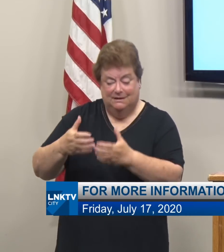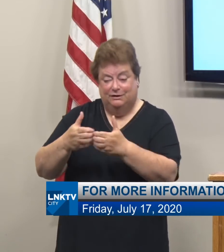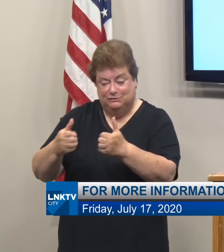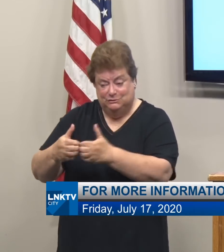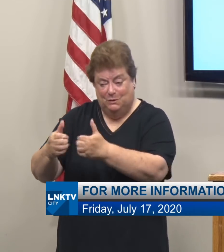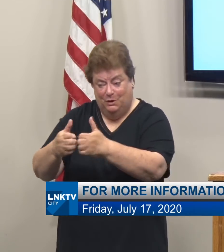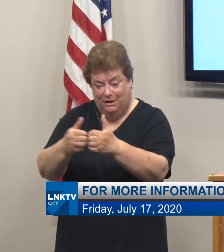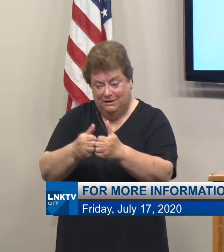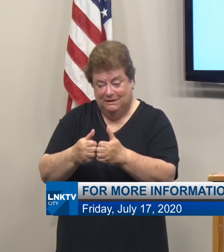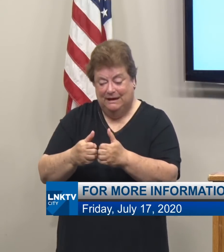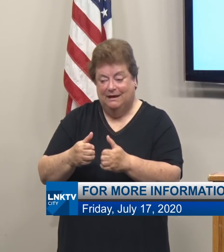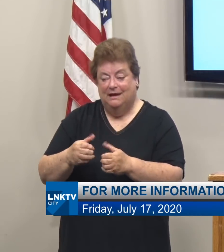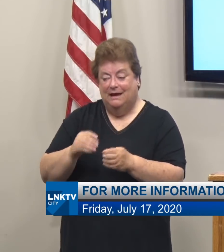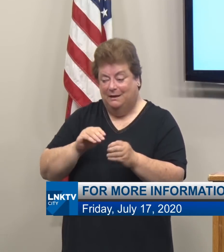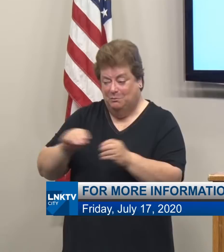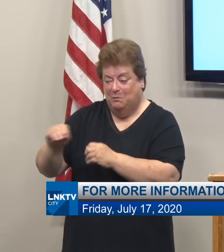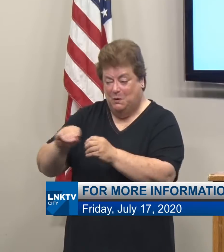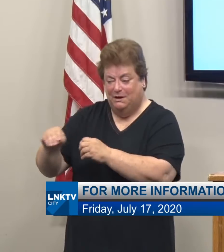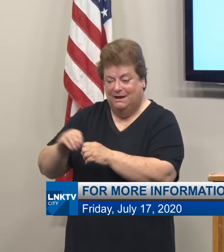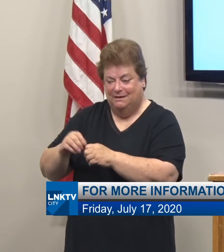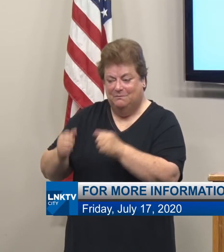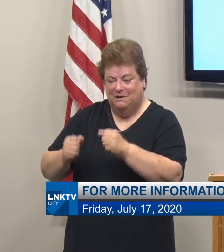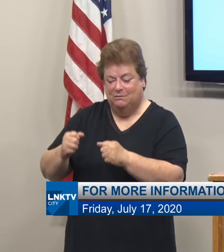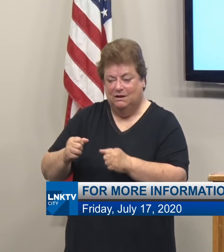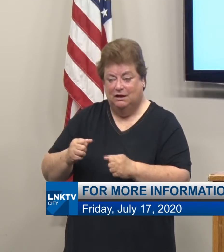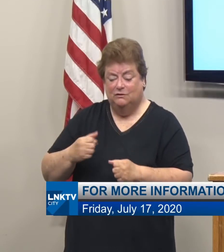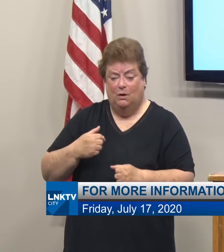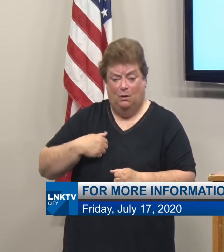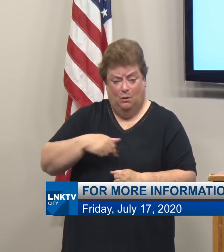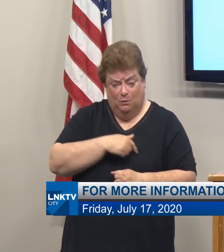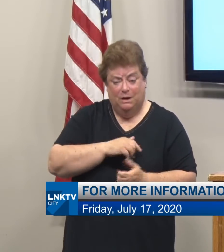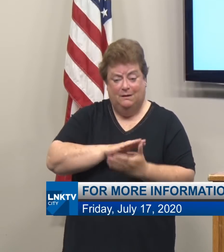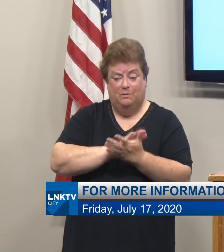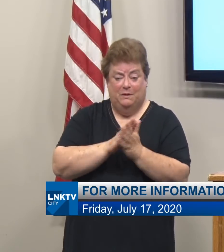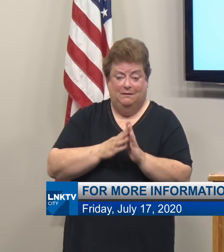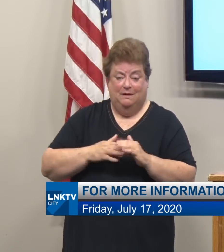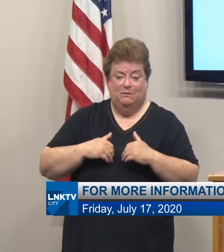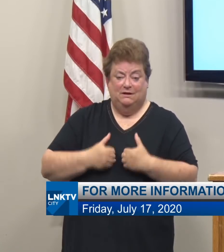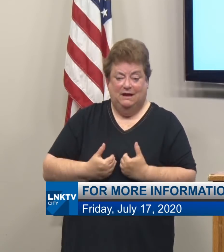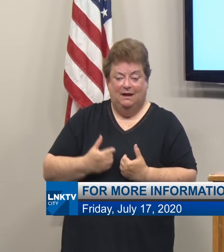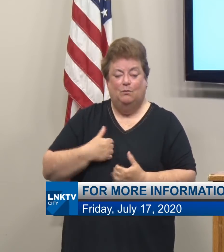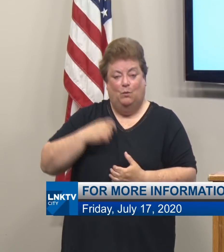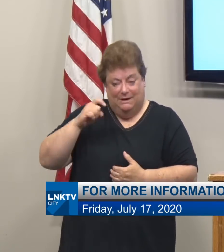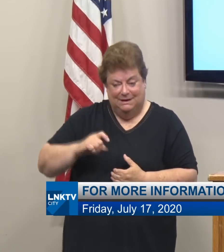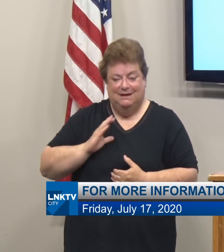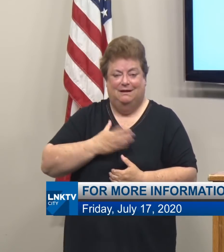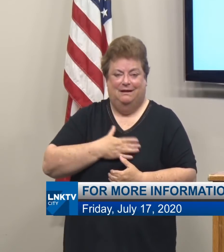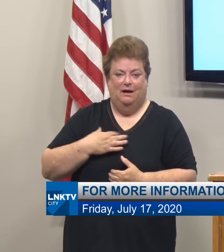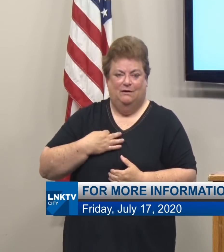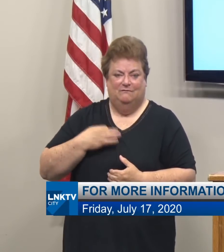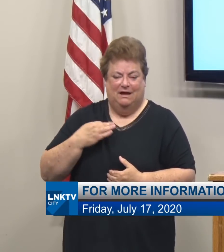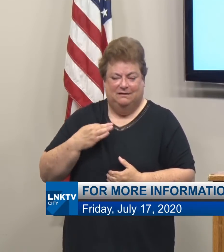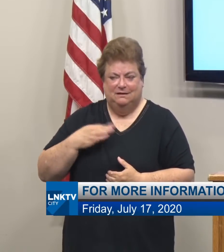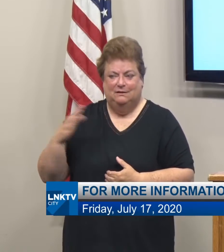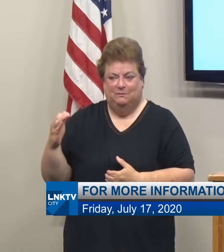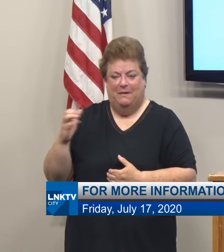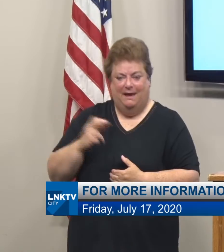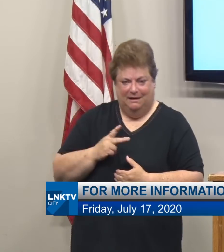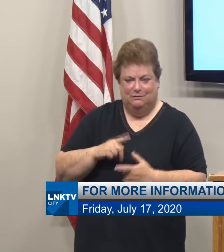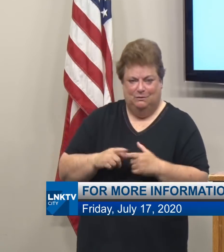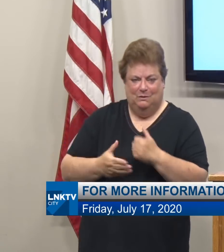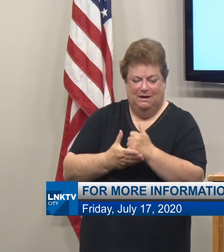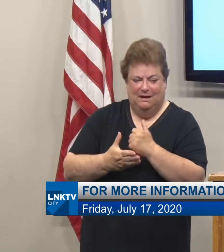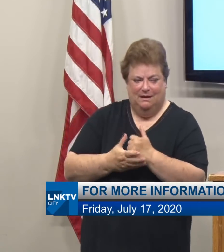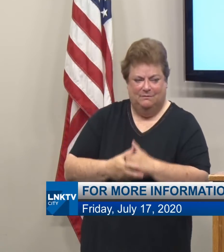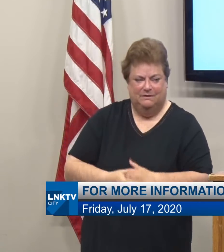in people's vehicles. It's taking a toll on us. We miss our volunteers. We want to be able to have our volunteers back. We